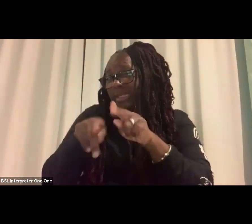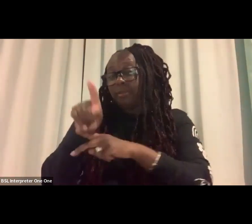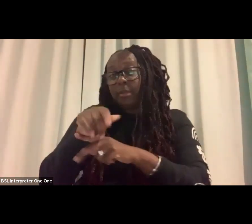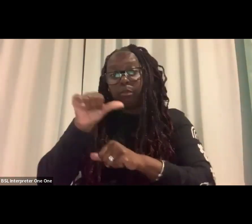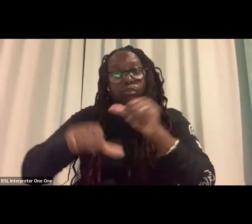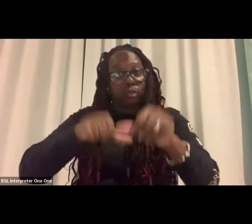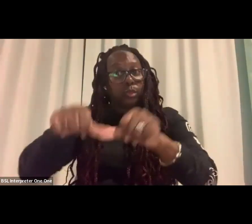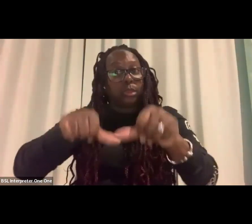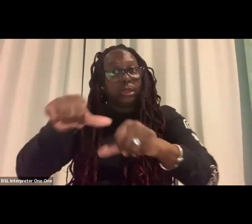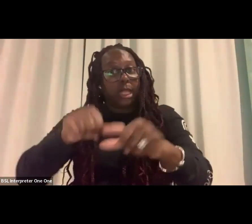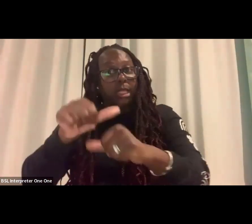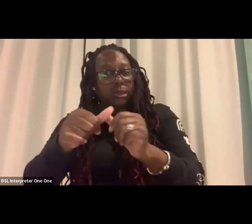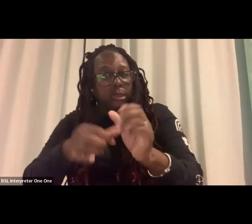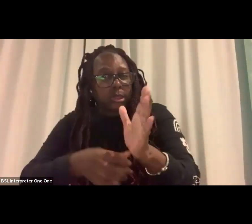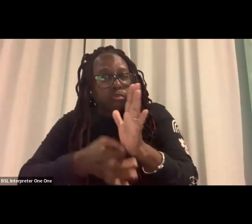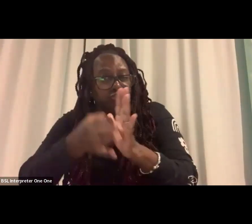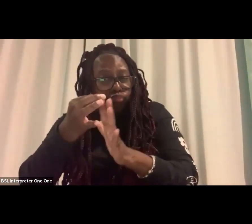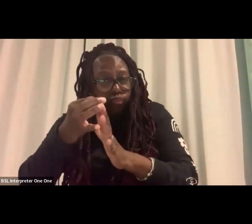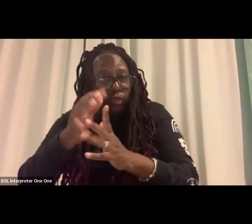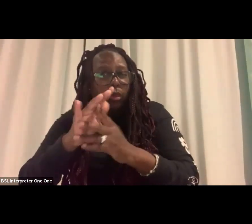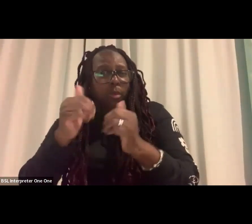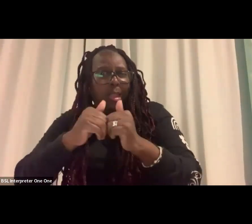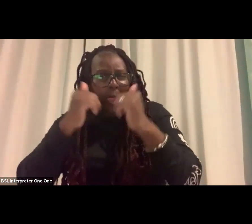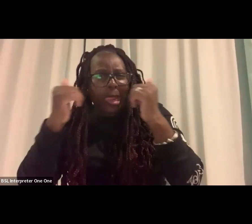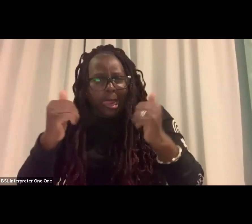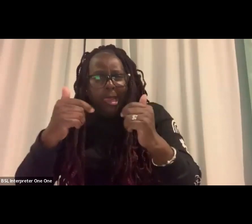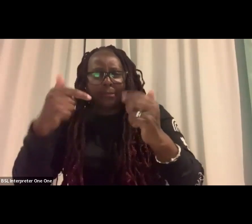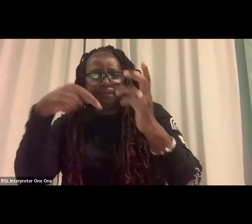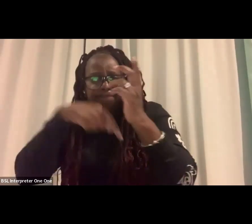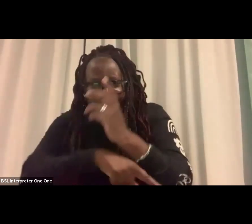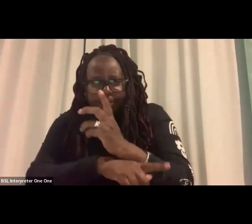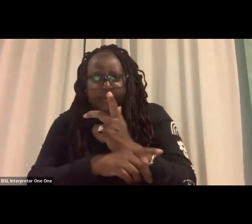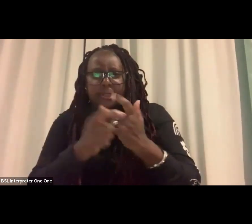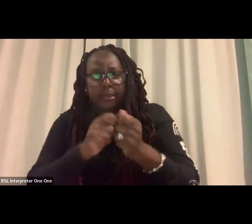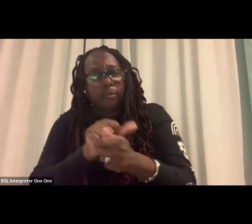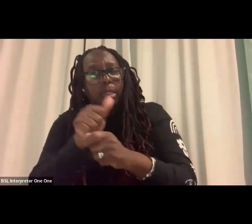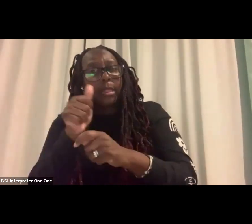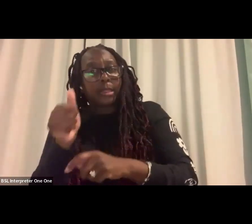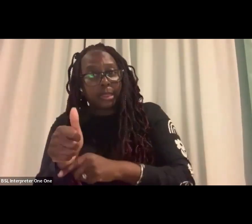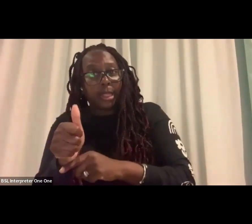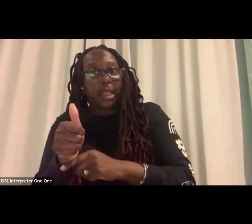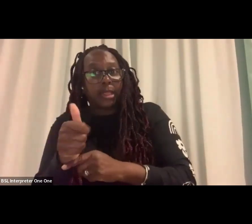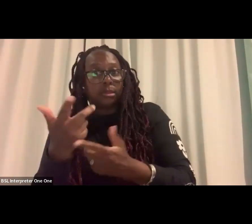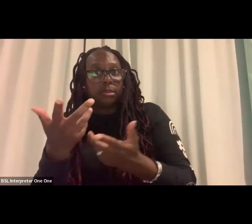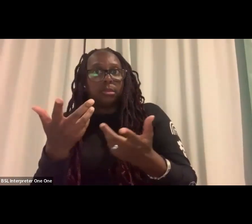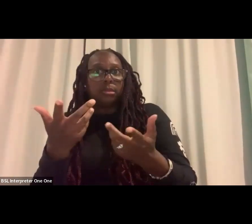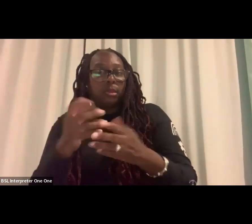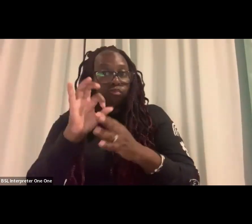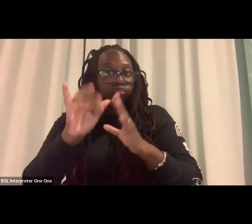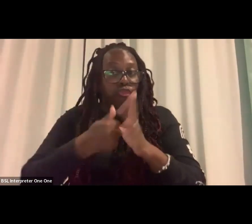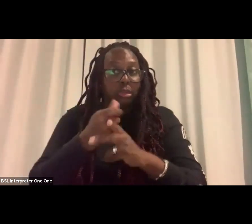are working more deeply, so that for the next exercise it will be